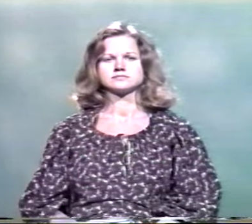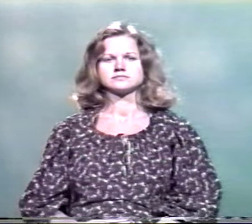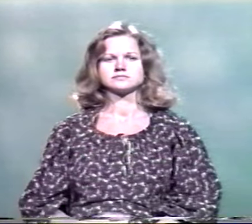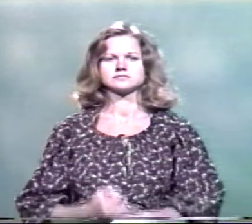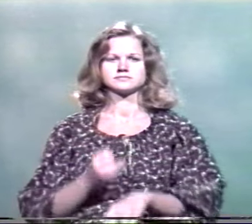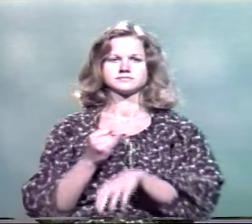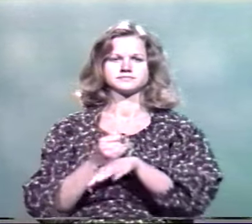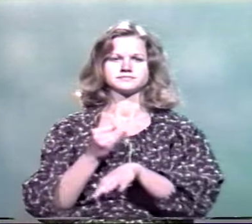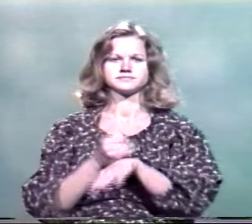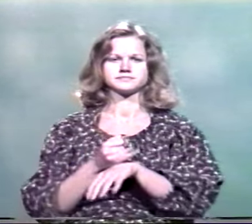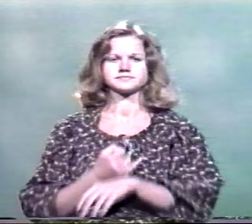institute.